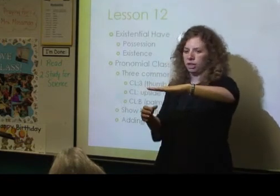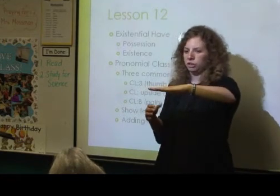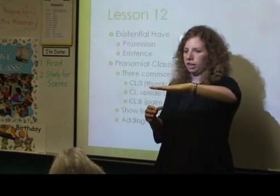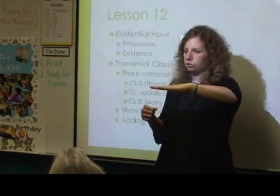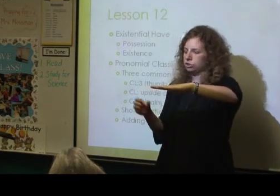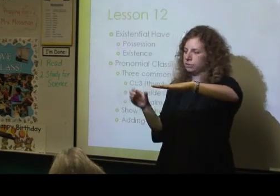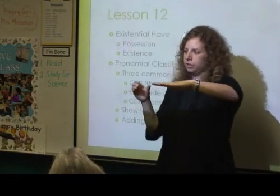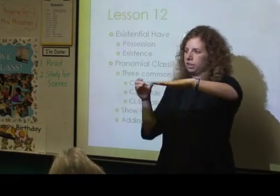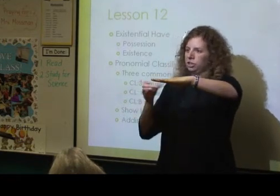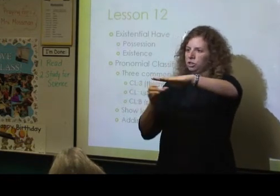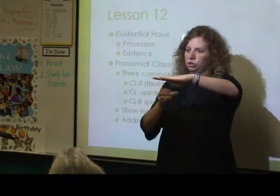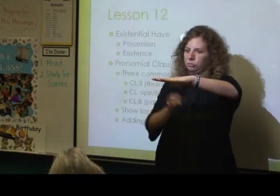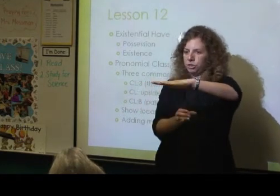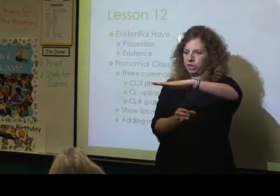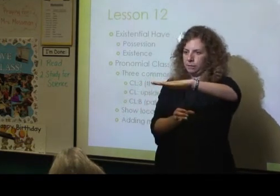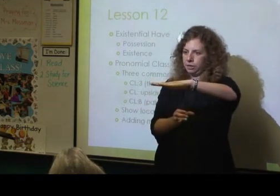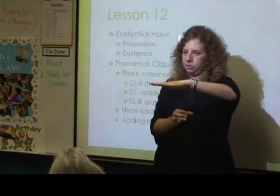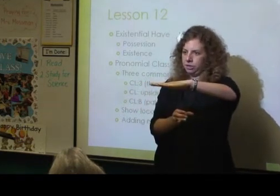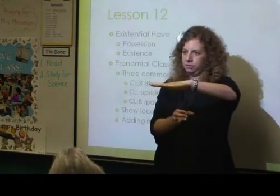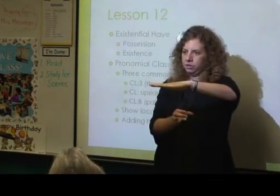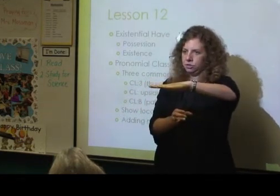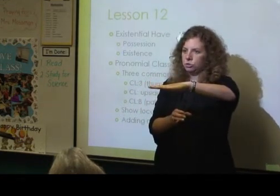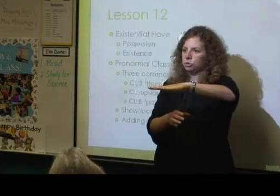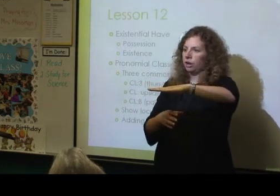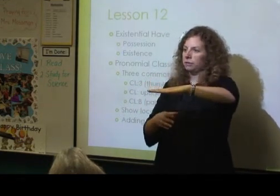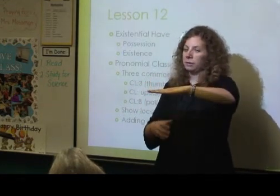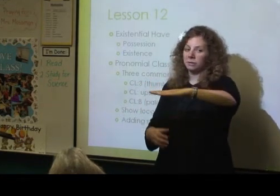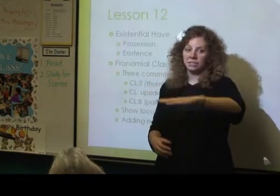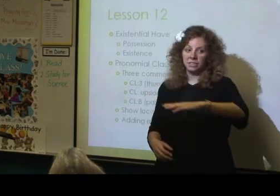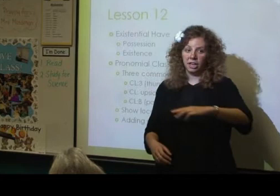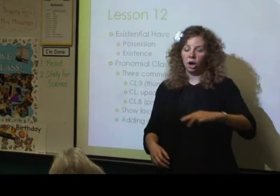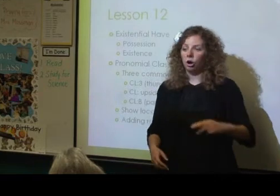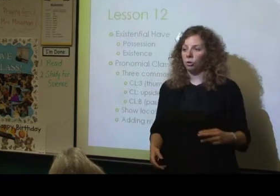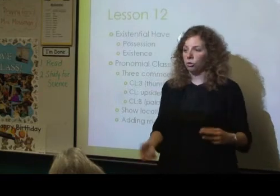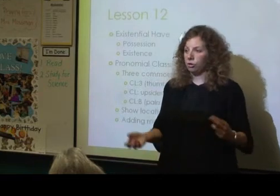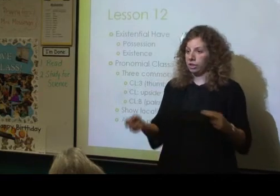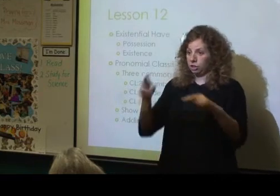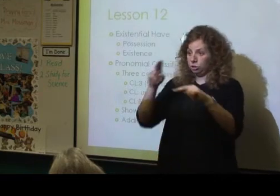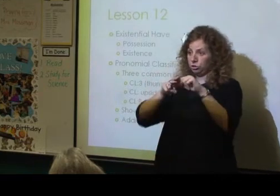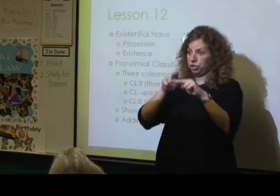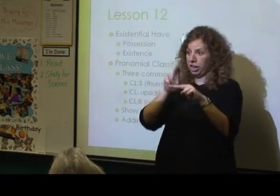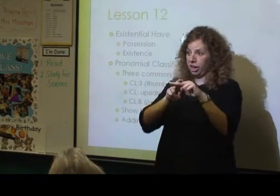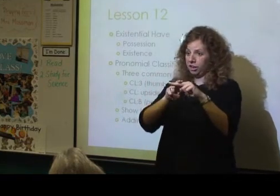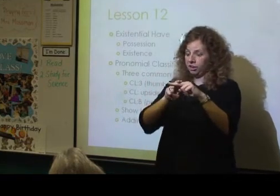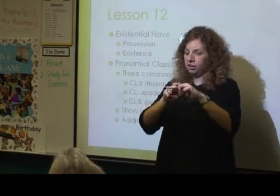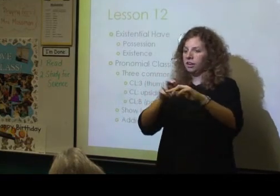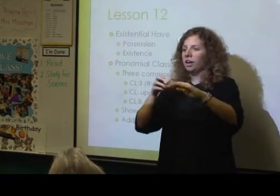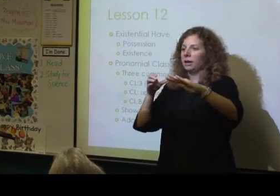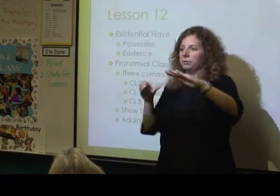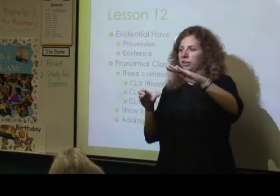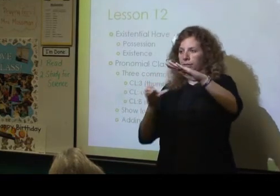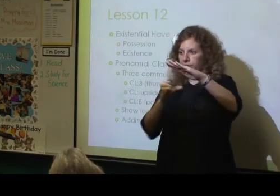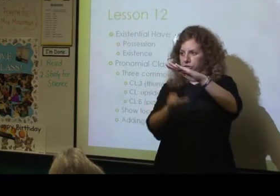under a couch or something, you could put the cup under it. So I'd be able to say, oh, okay, like you know the chair, I put the cup under